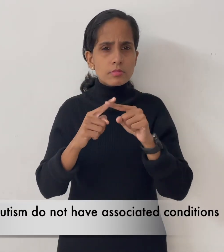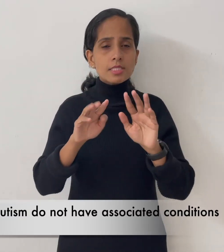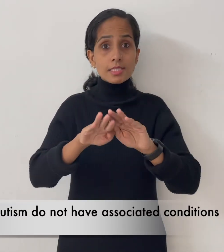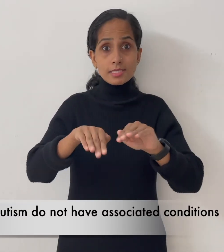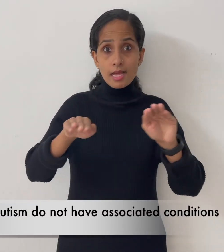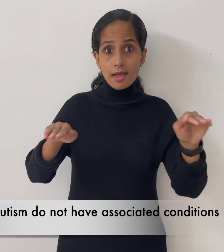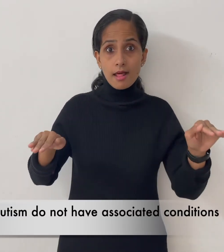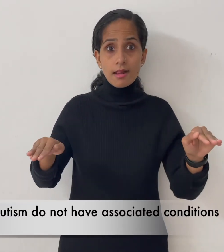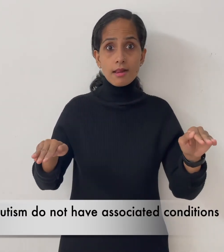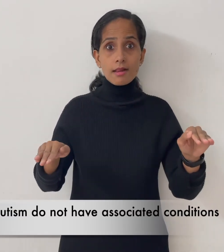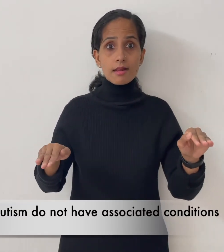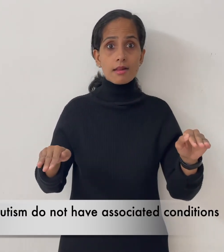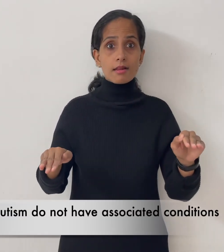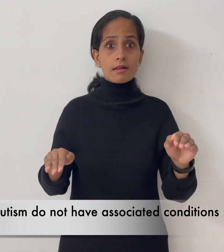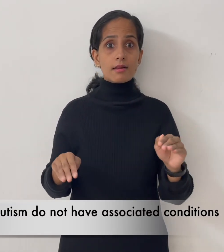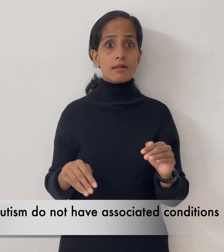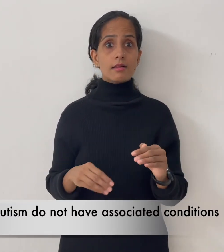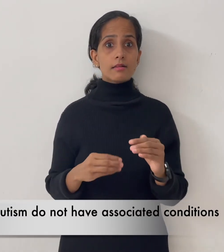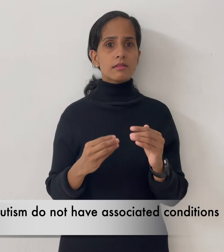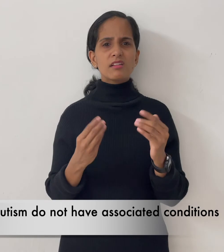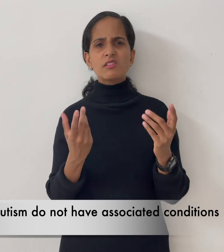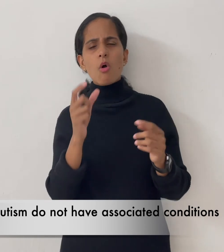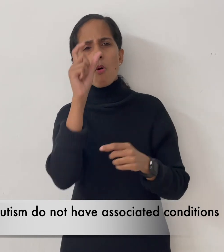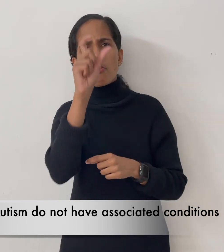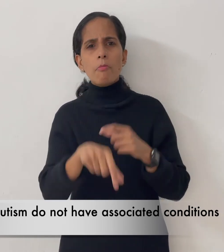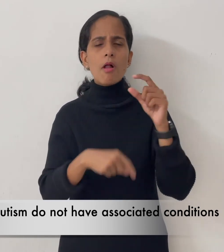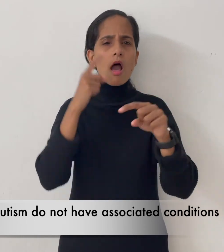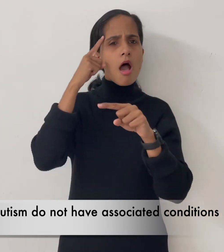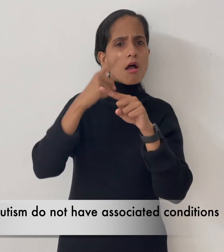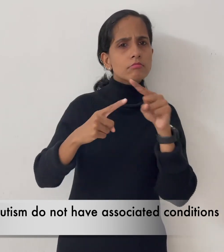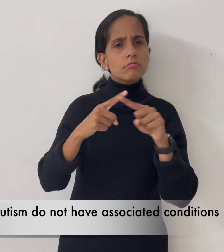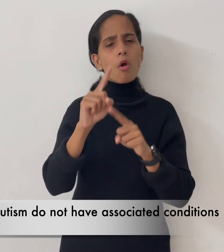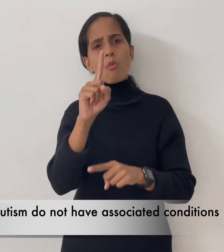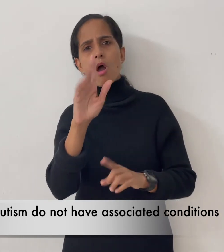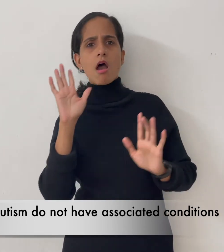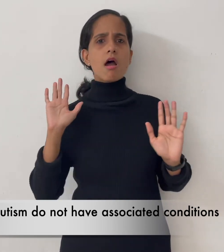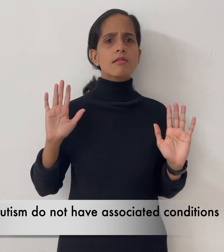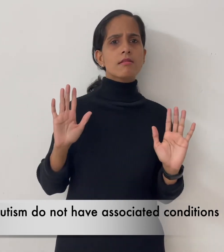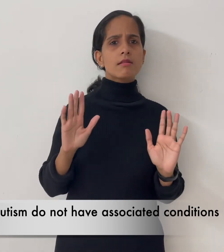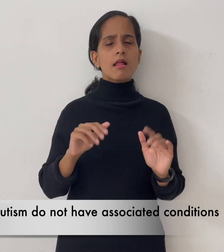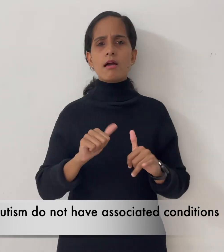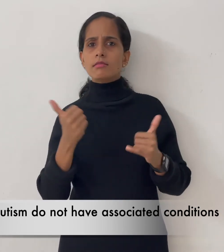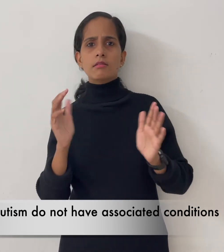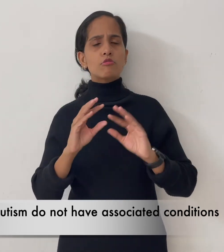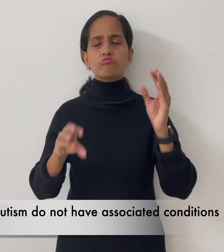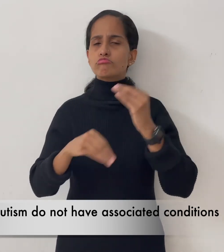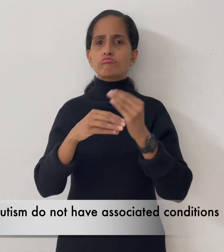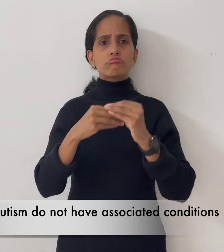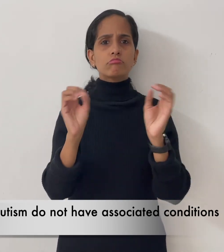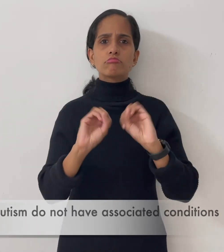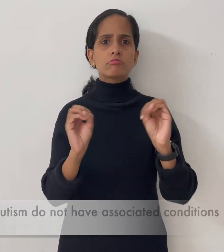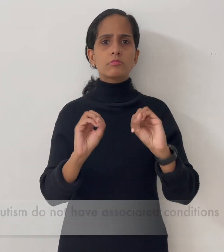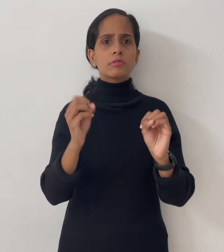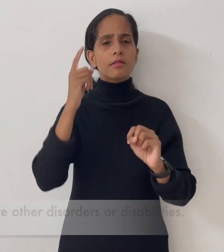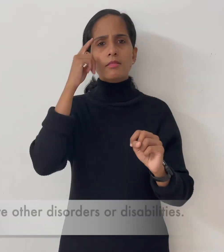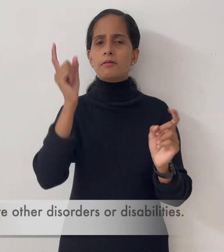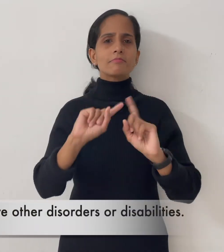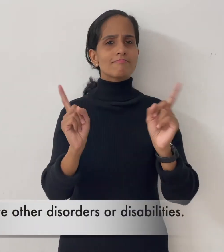3. People with autism do not have associated conditions. They don't have